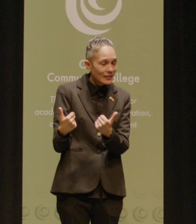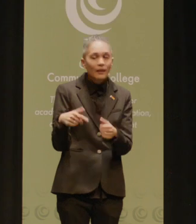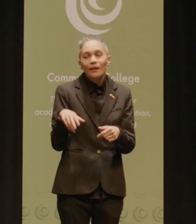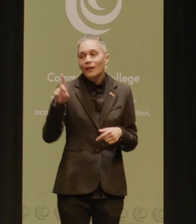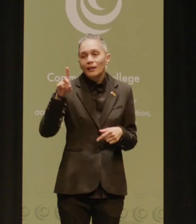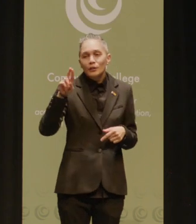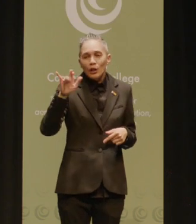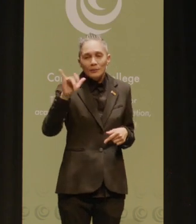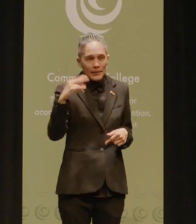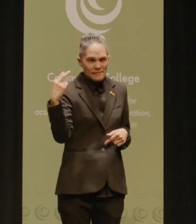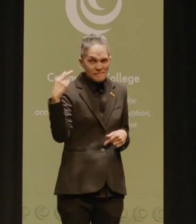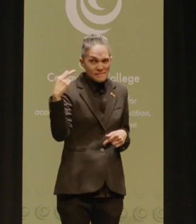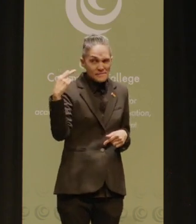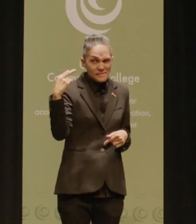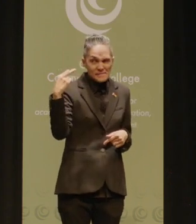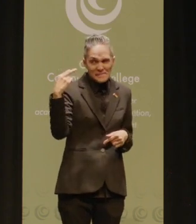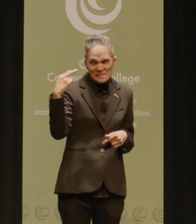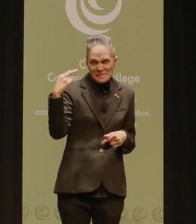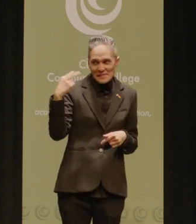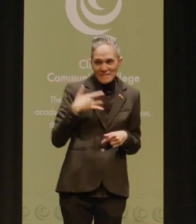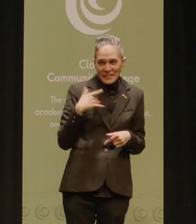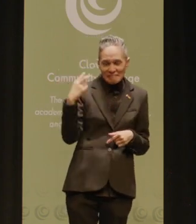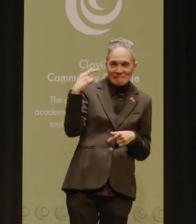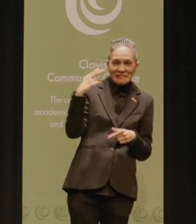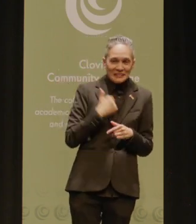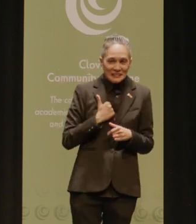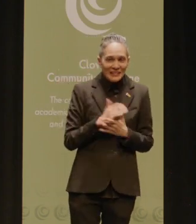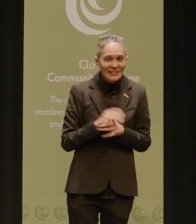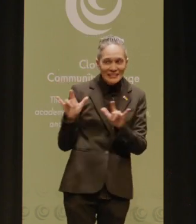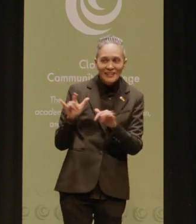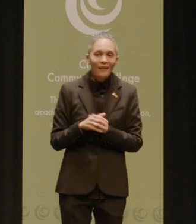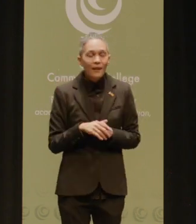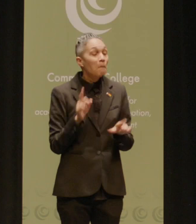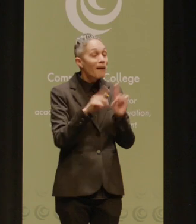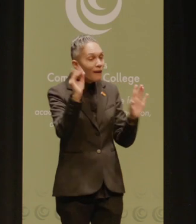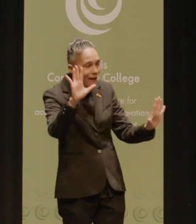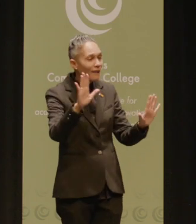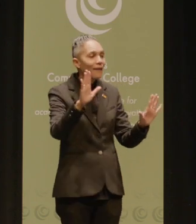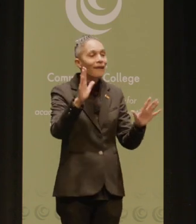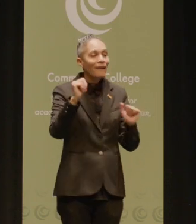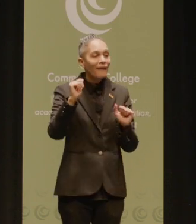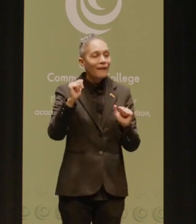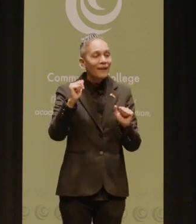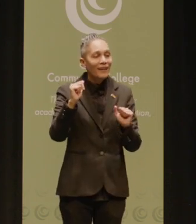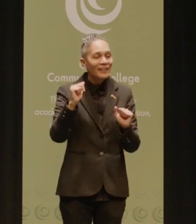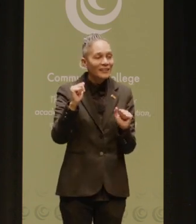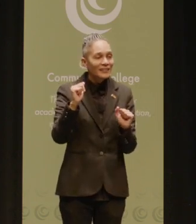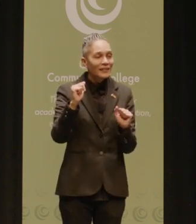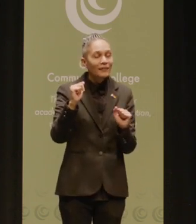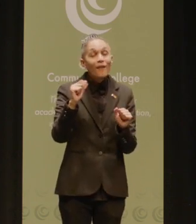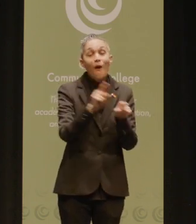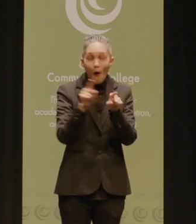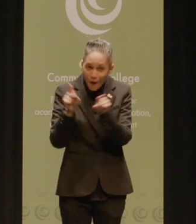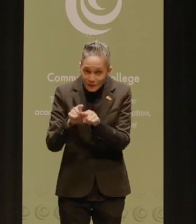Dr. Buckley's like shooting arrows at me right now, I feel it. But let me share, we